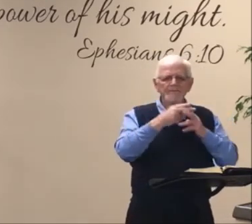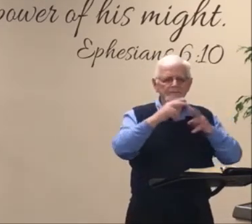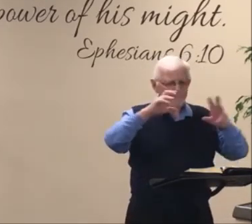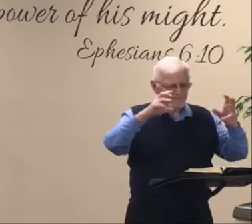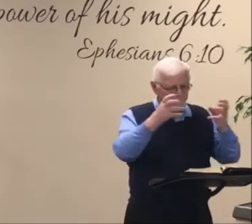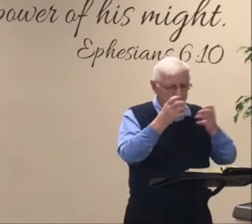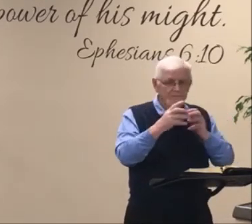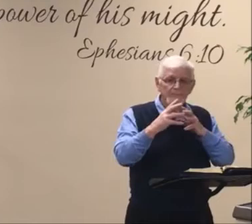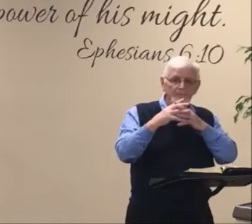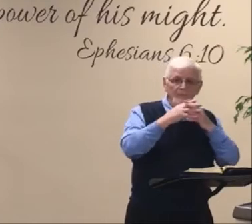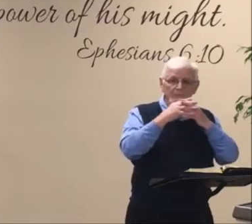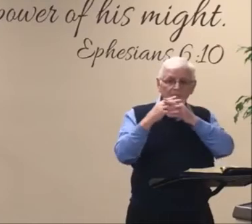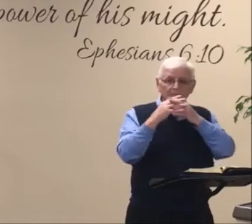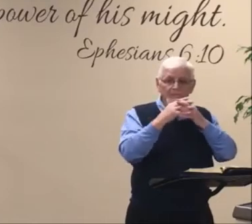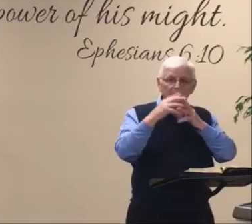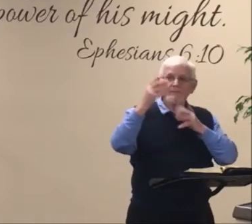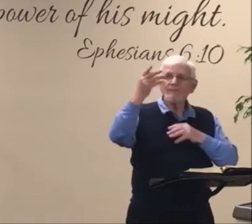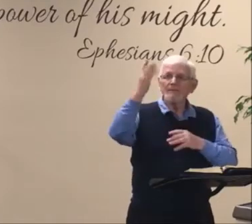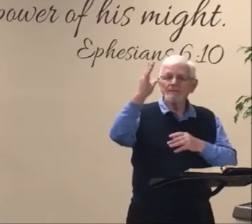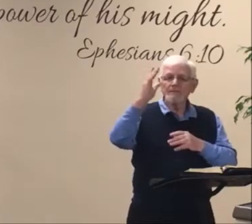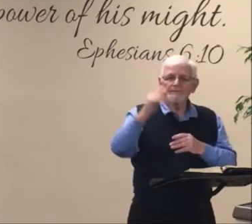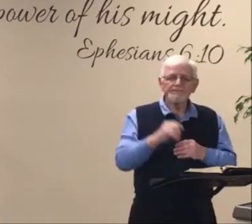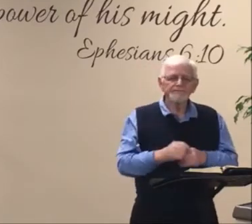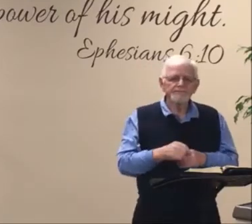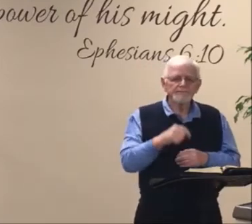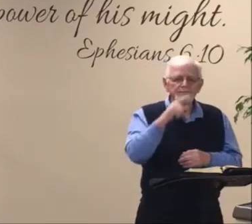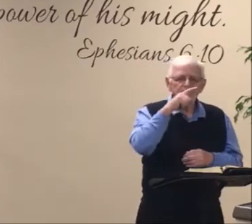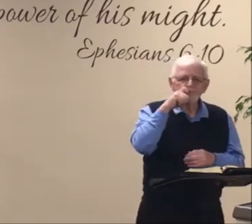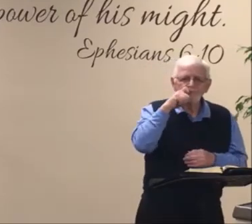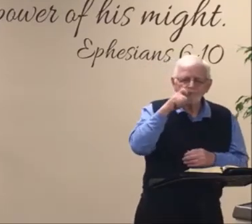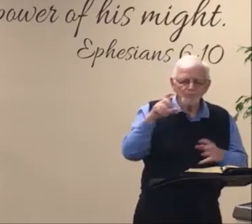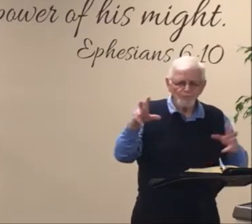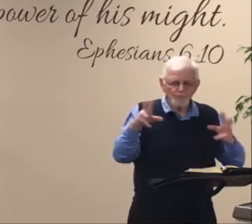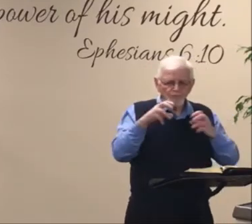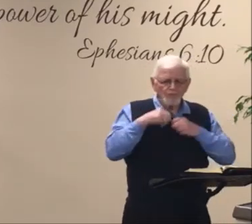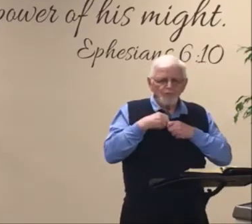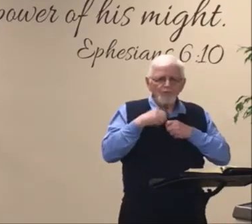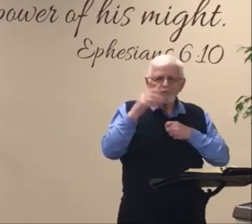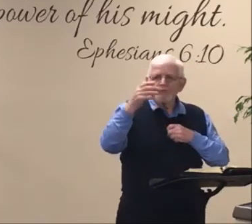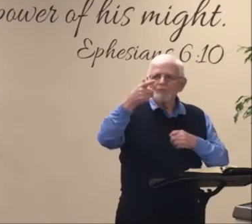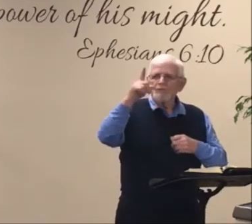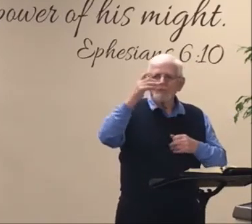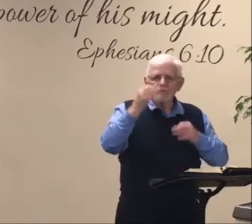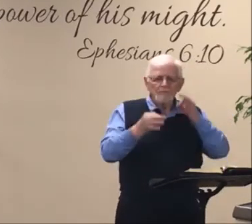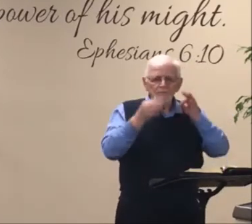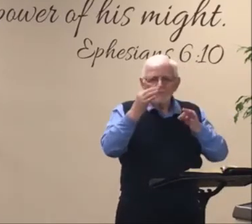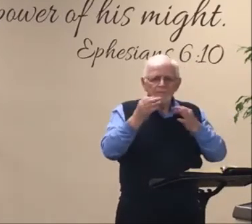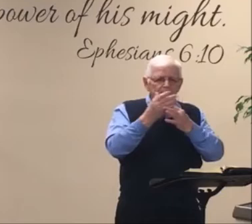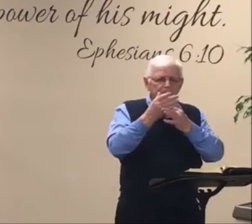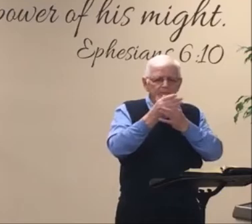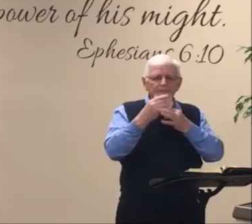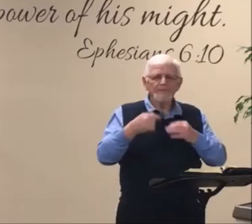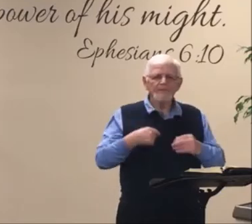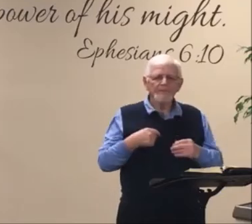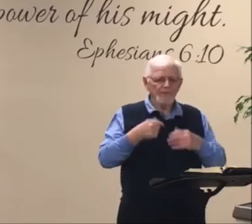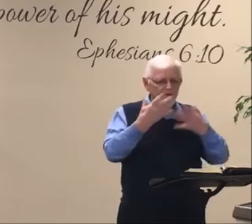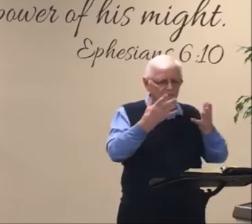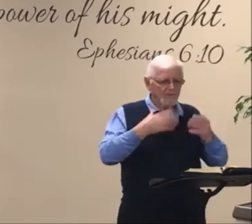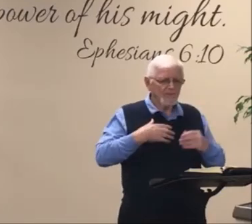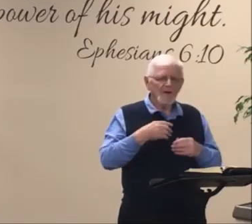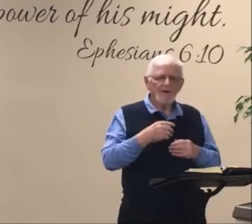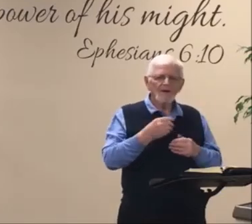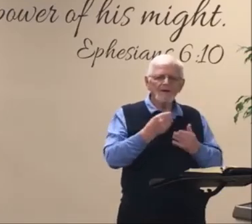Back there, he said, the drought consume me, and the Lord judge between me and thee. And what is my sin? And give me my wages, and give me my